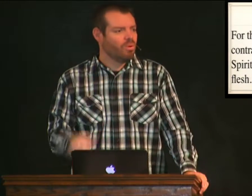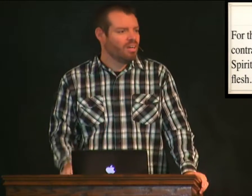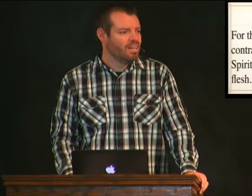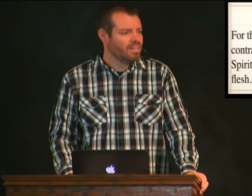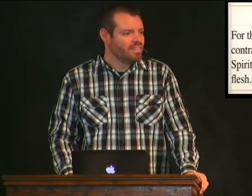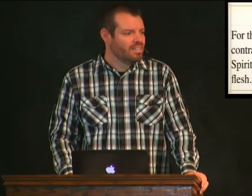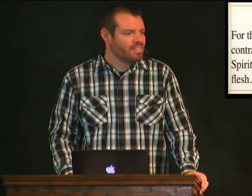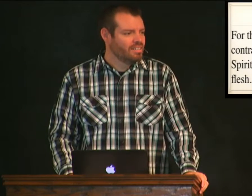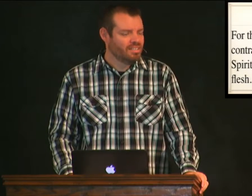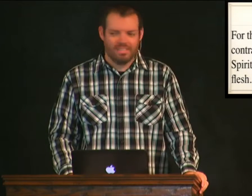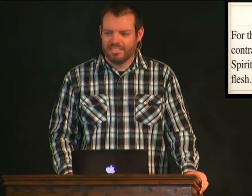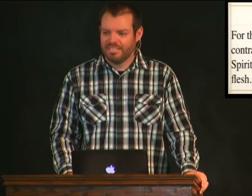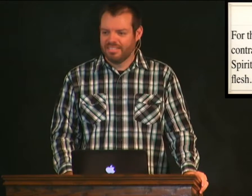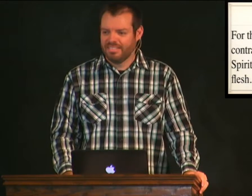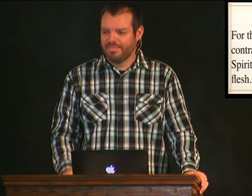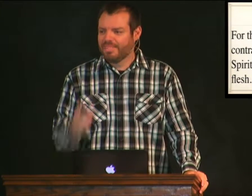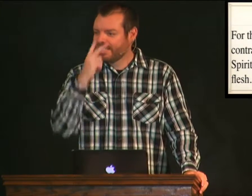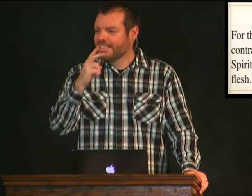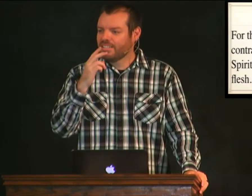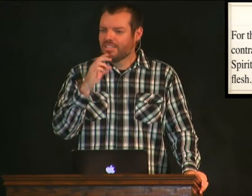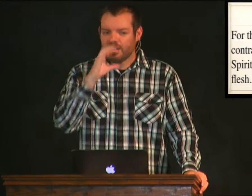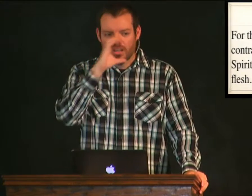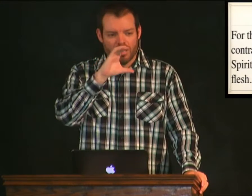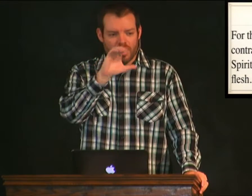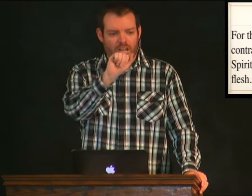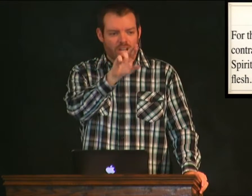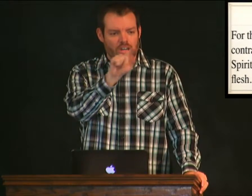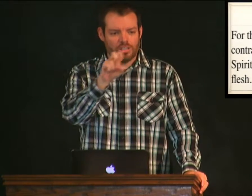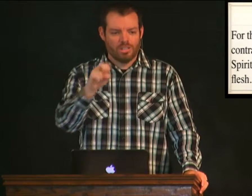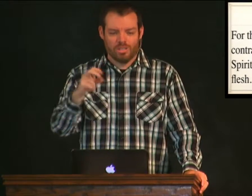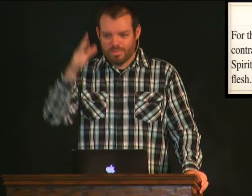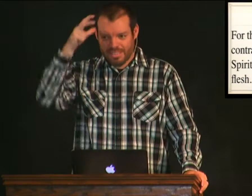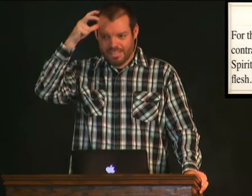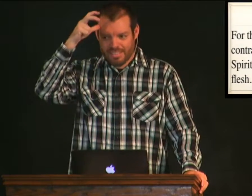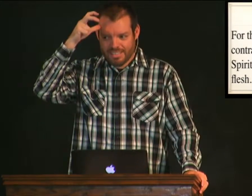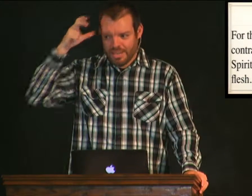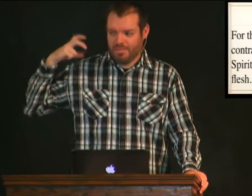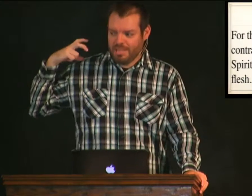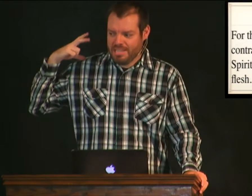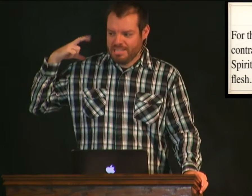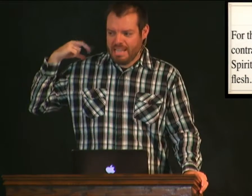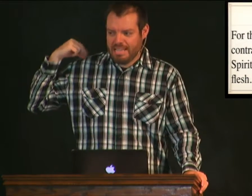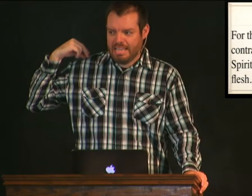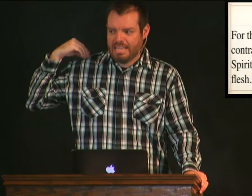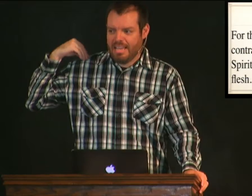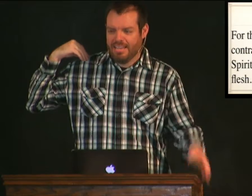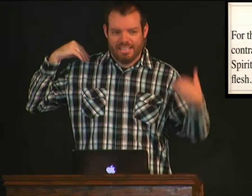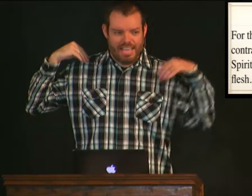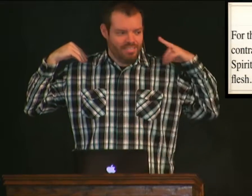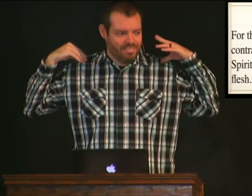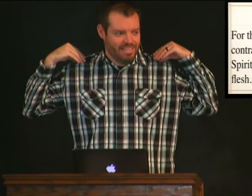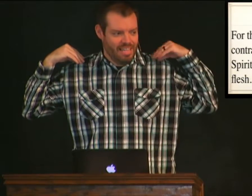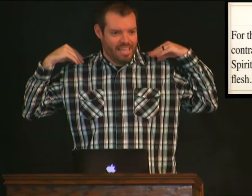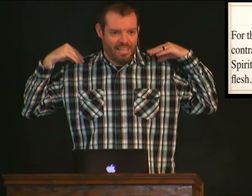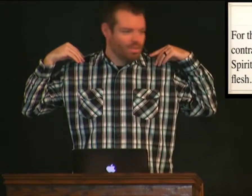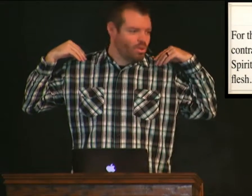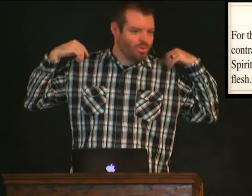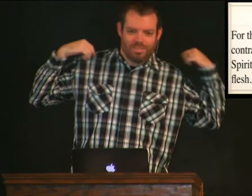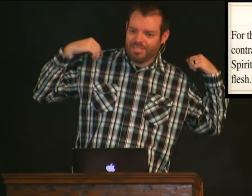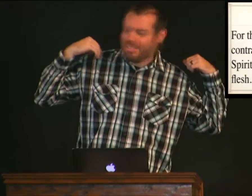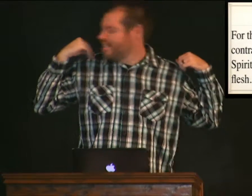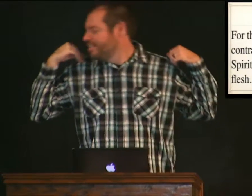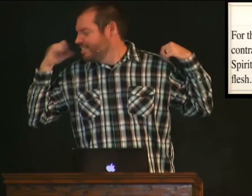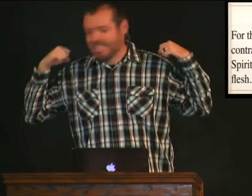it's a war. We've seen cartoons with the devil right here. Yeah. The angel. Hey,